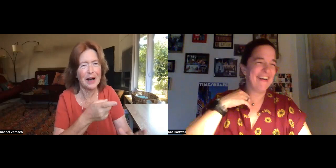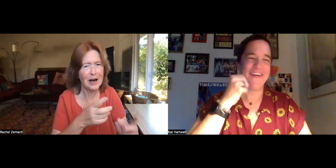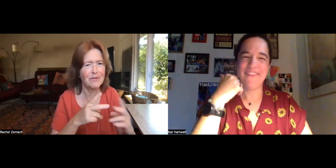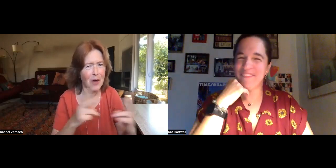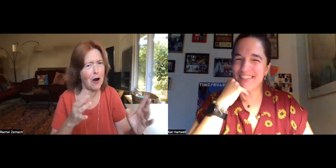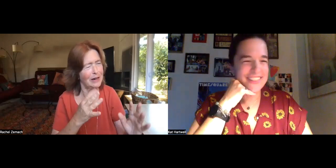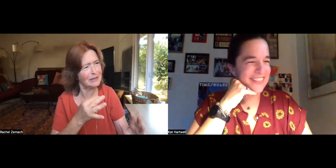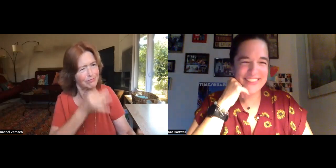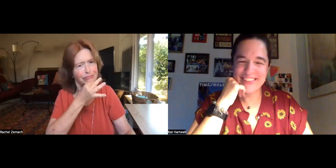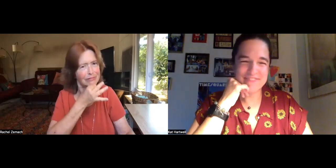Very